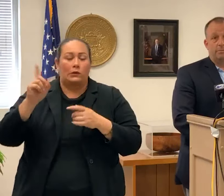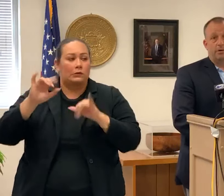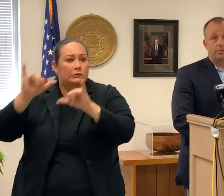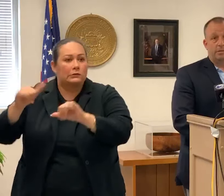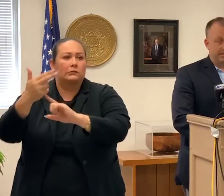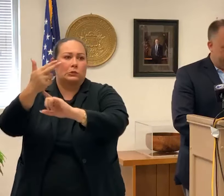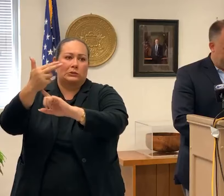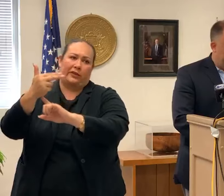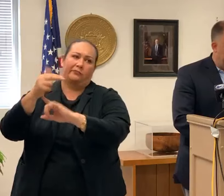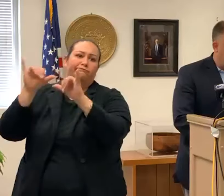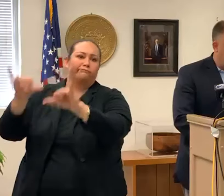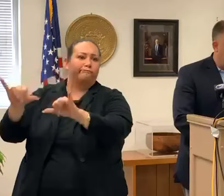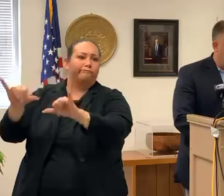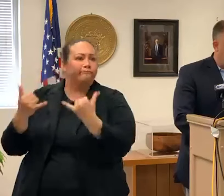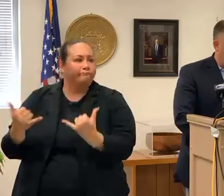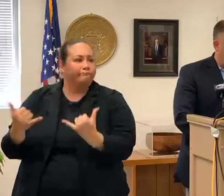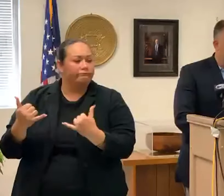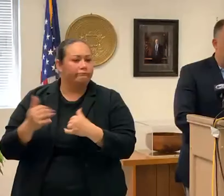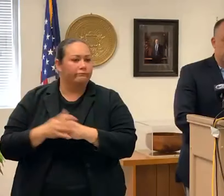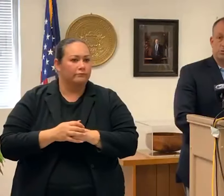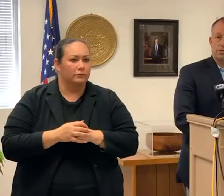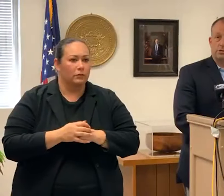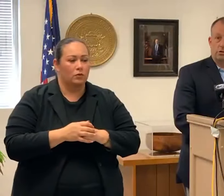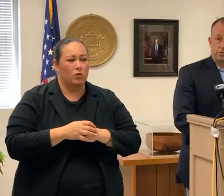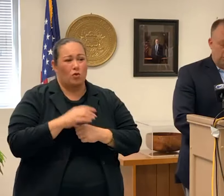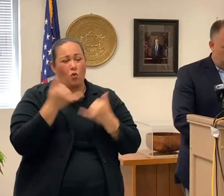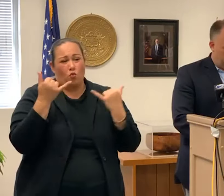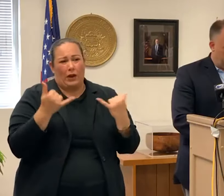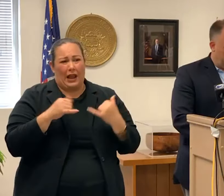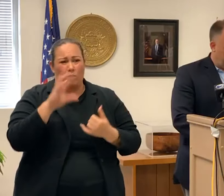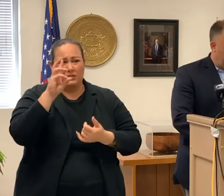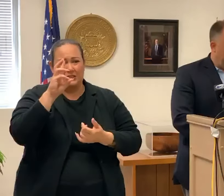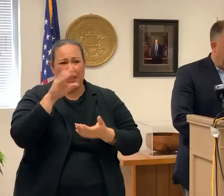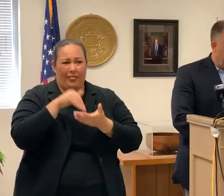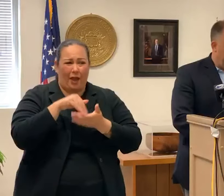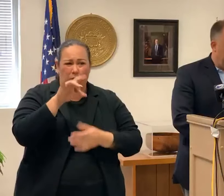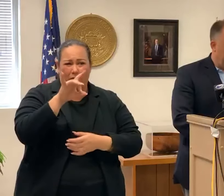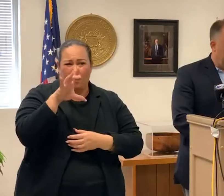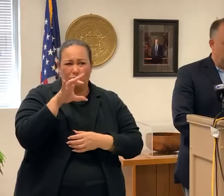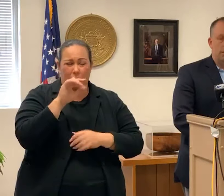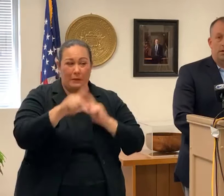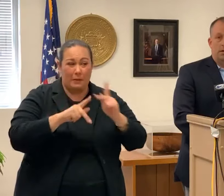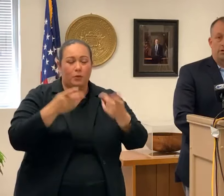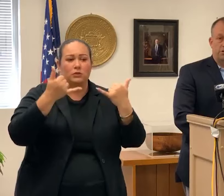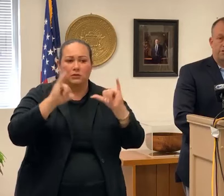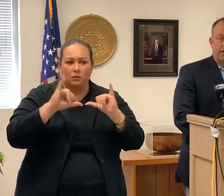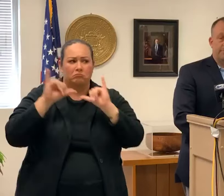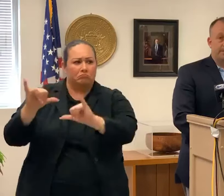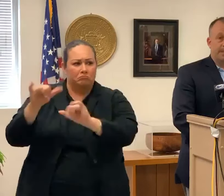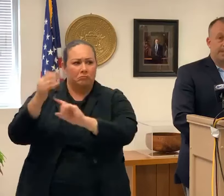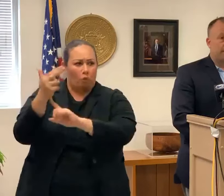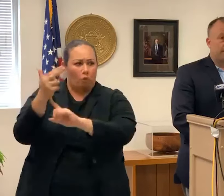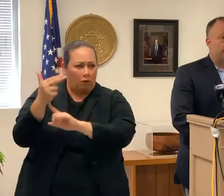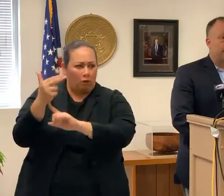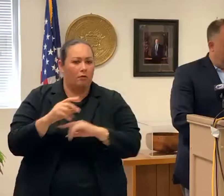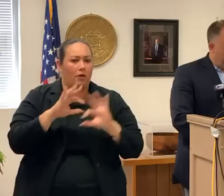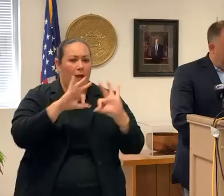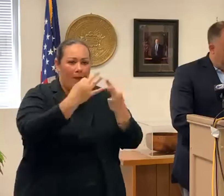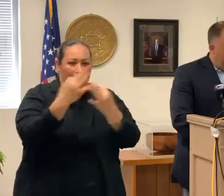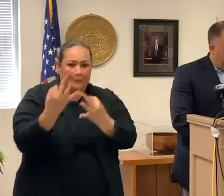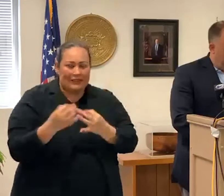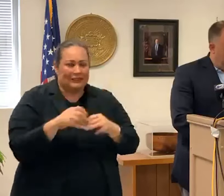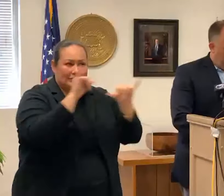yesterday, approximately 6,800 individuals were still in hotel rooms across 35 hotels. Hundreds of families now